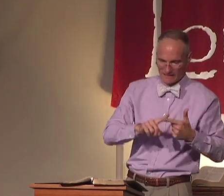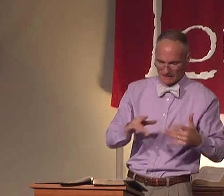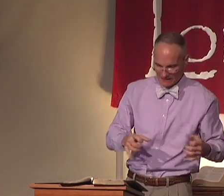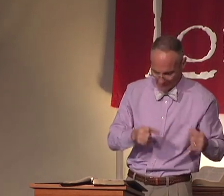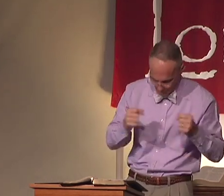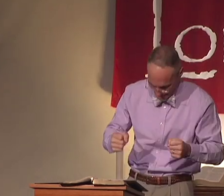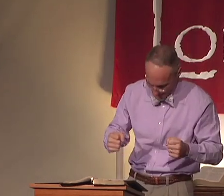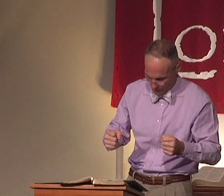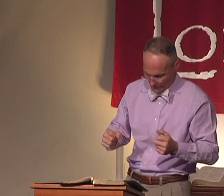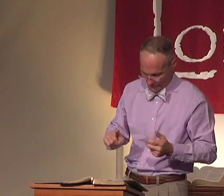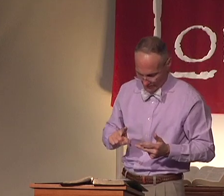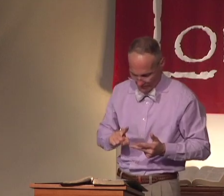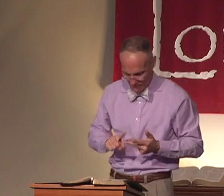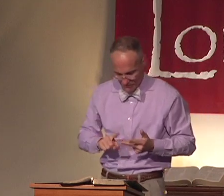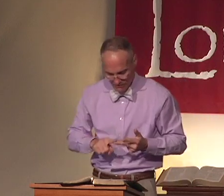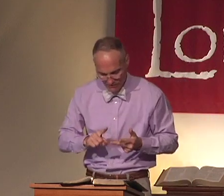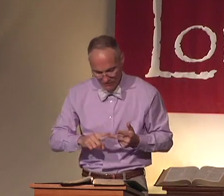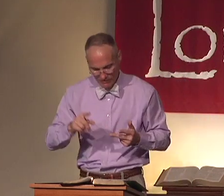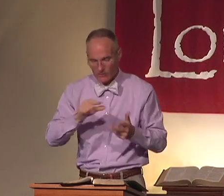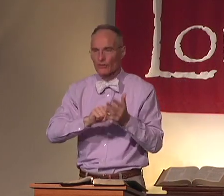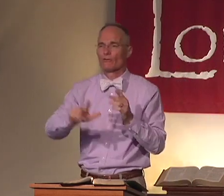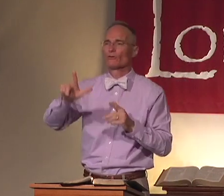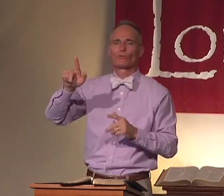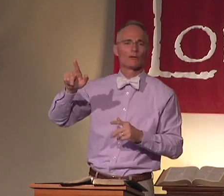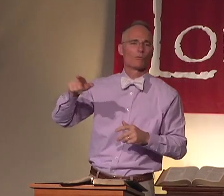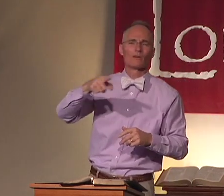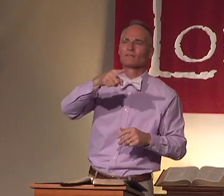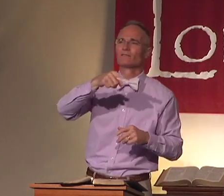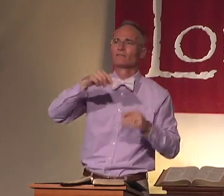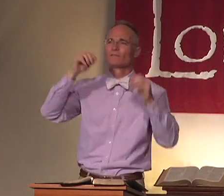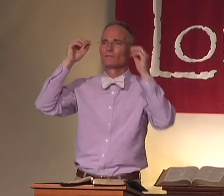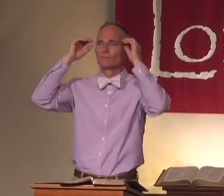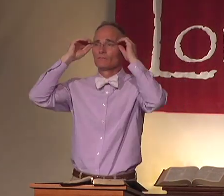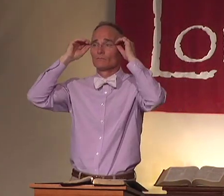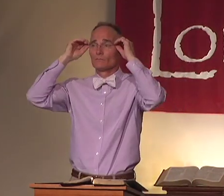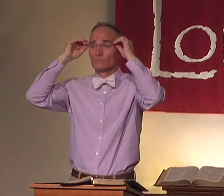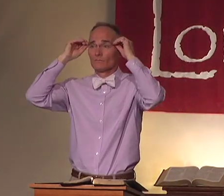That peace, power, and then thirdly, in verse 21,